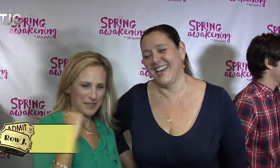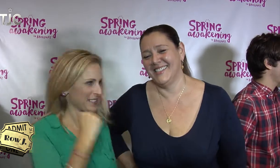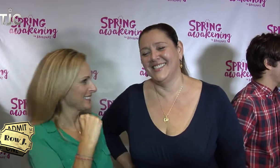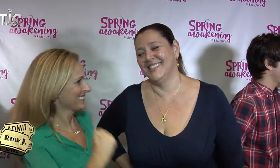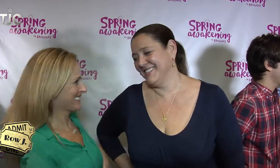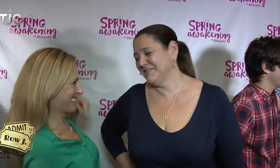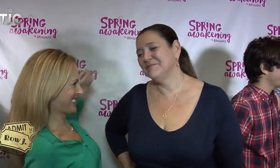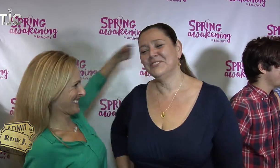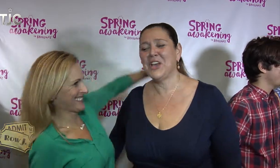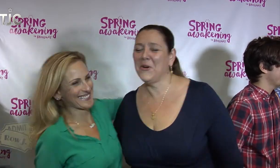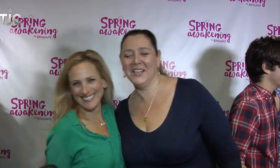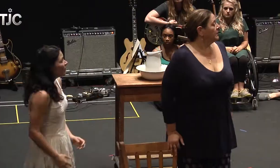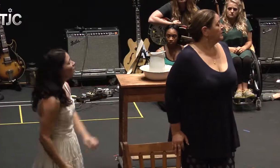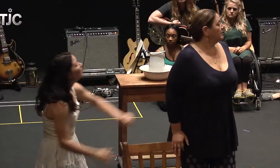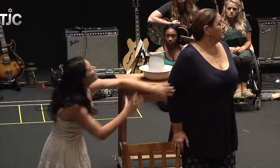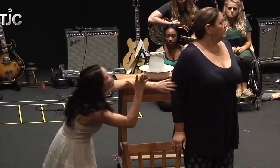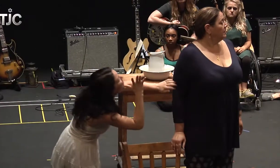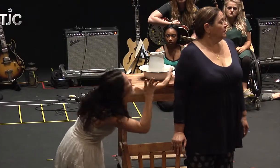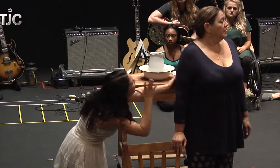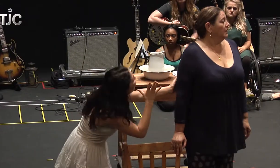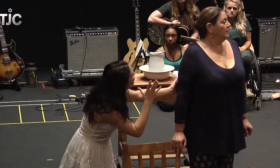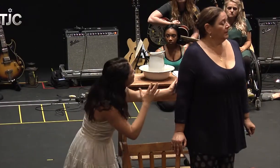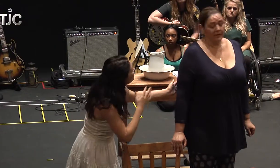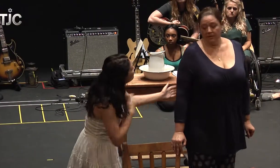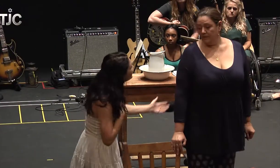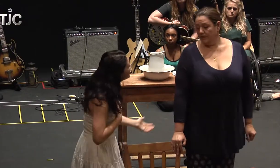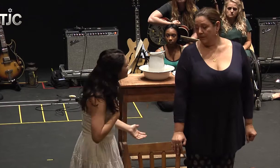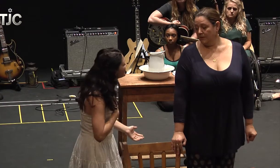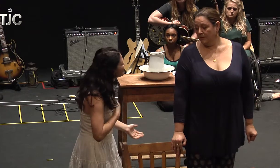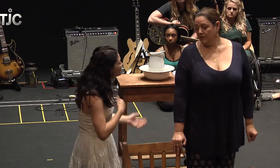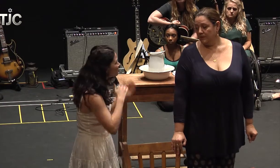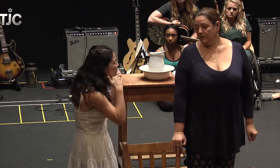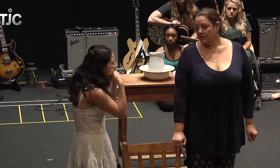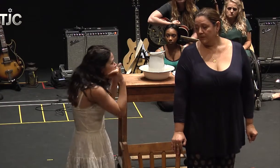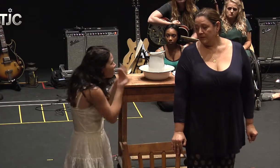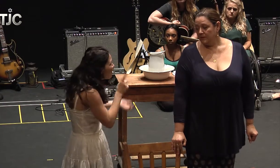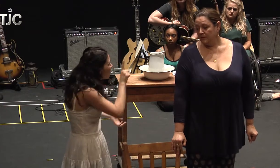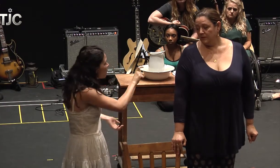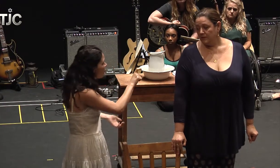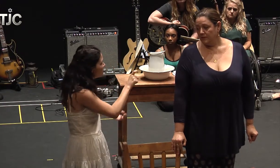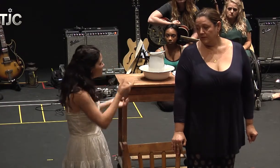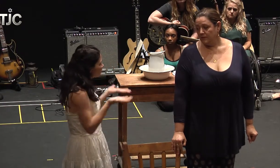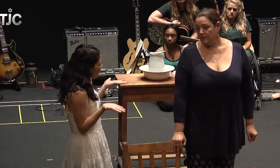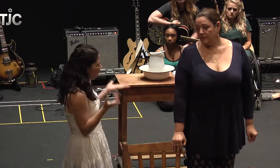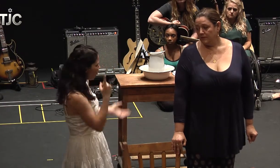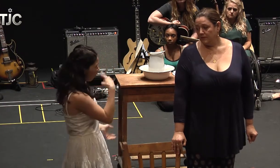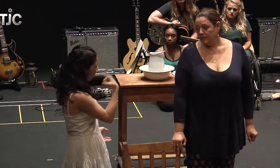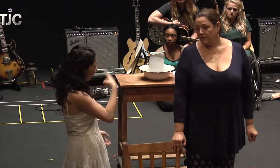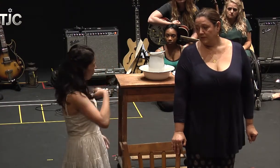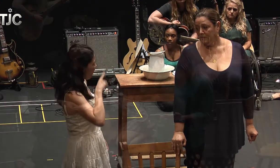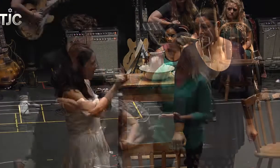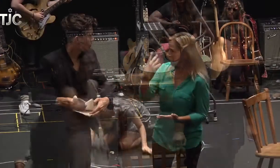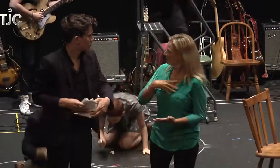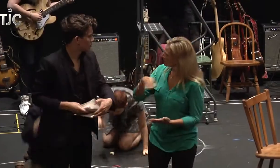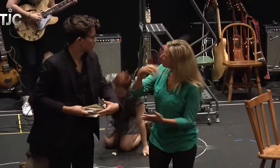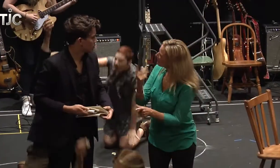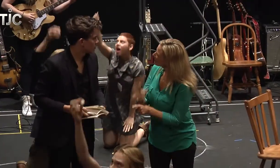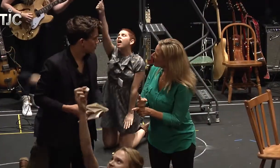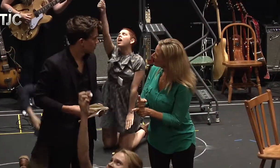on Broadway. Emmy Award winner Camryn Manheim plays the adult women, alongside Academy Award winner Marlee Matlin,